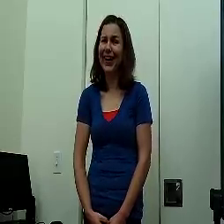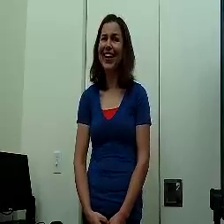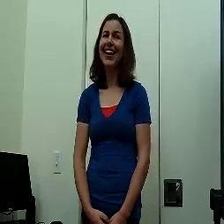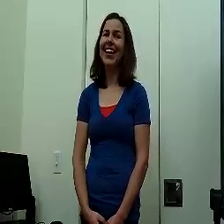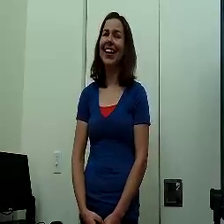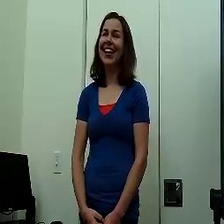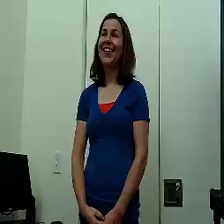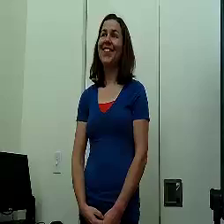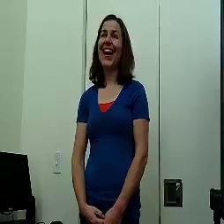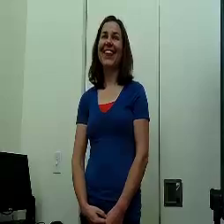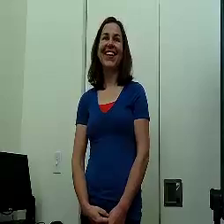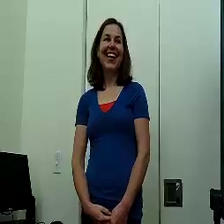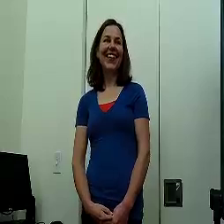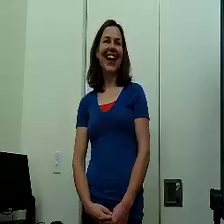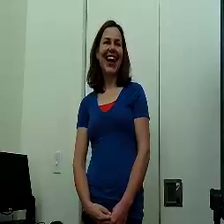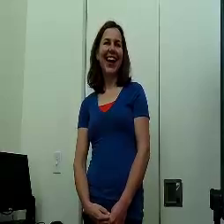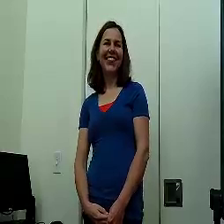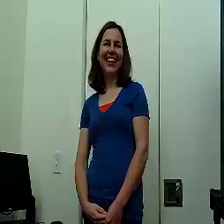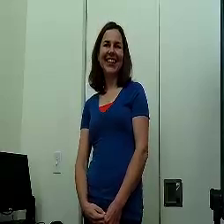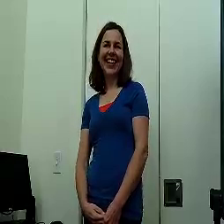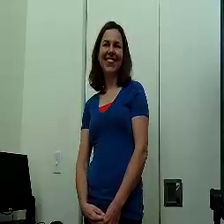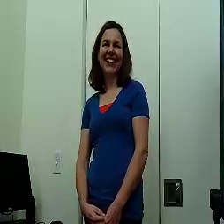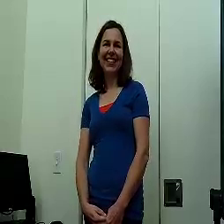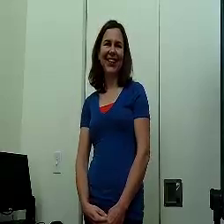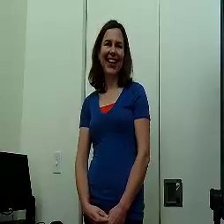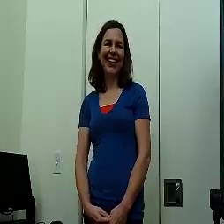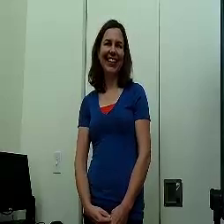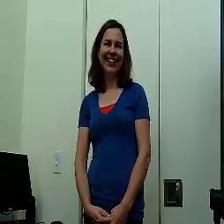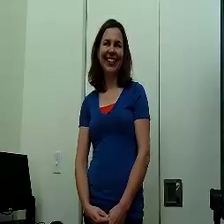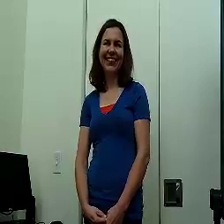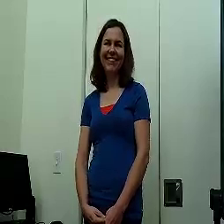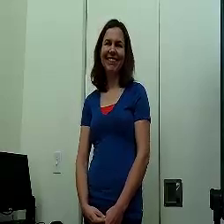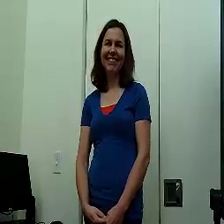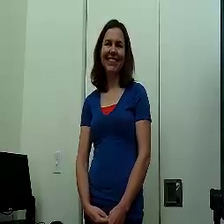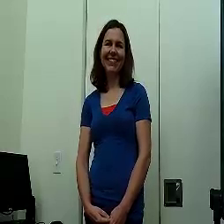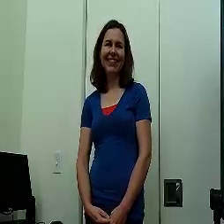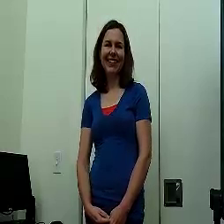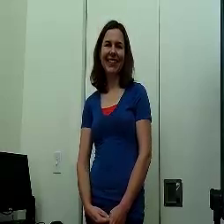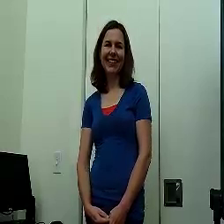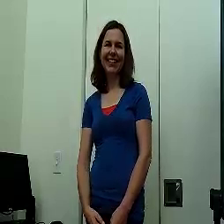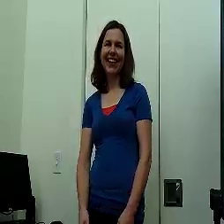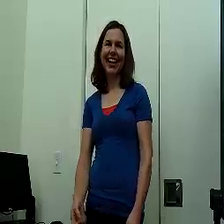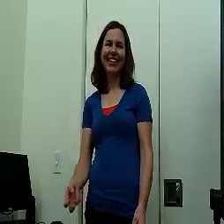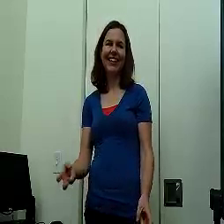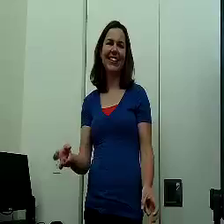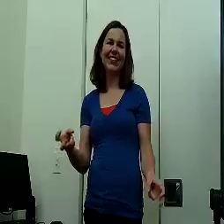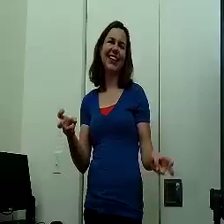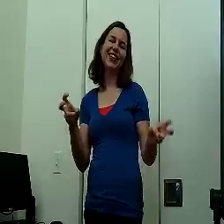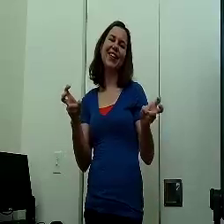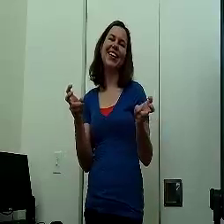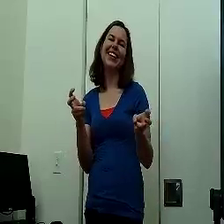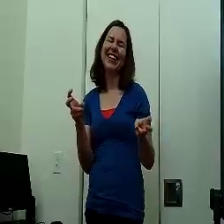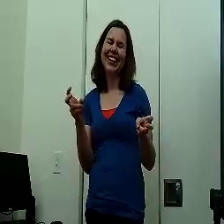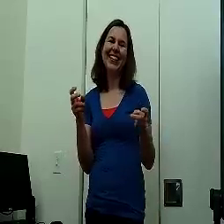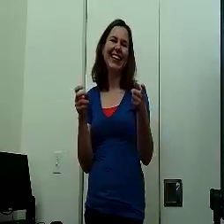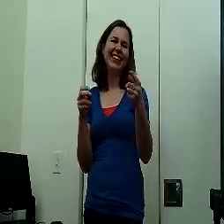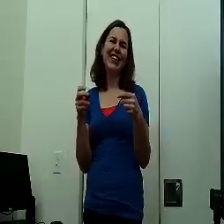I'm guessing at this point. Wow. Okay. Anyone else have an idea what hard is? Yeah, Glenda knows it. So that's